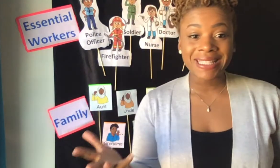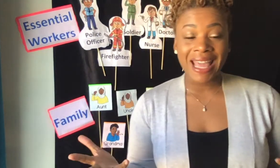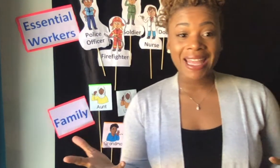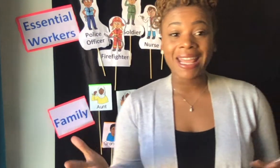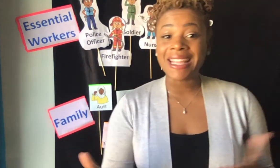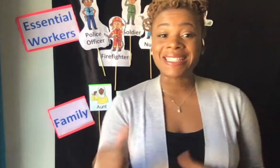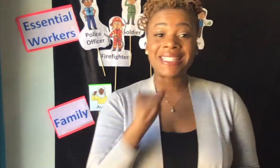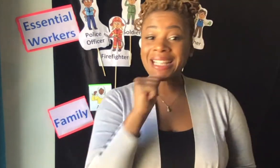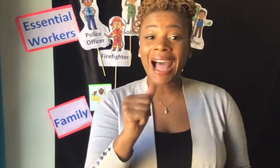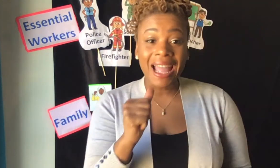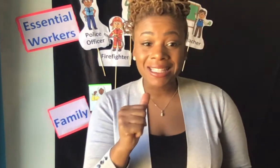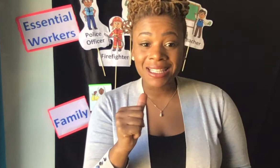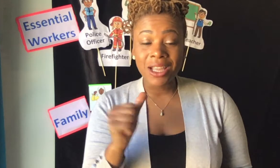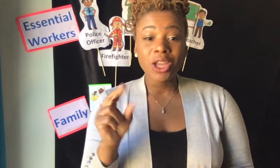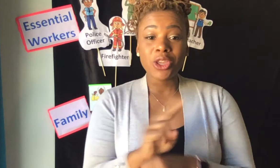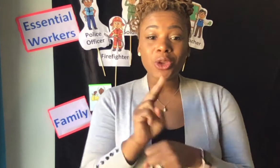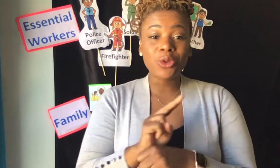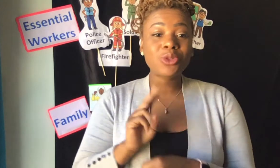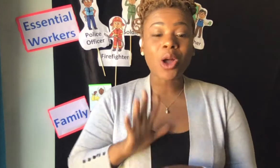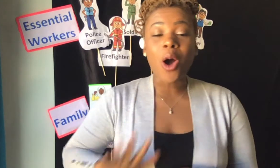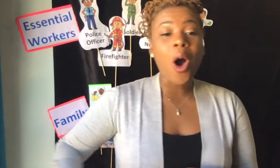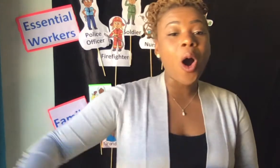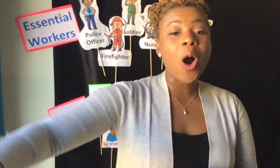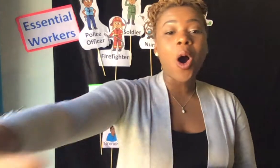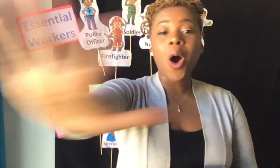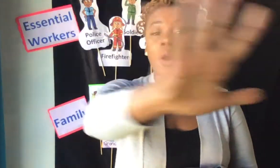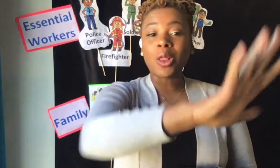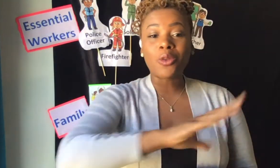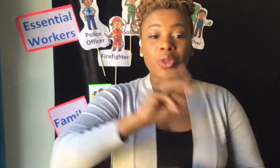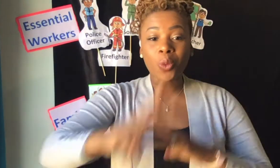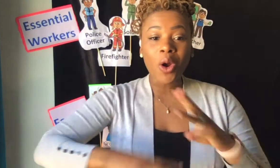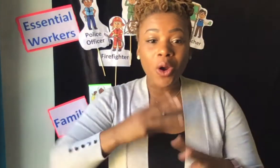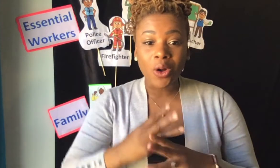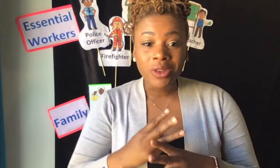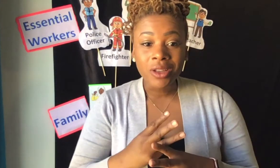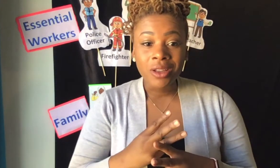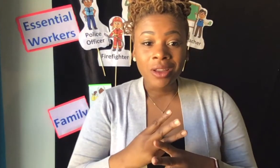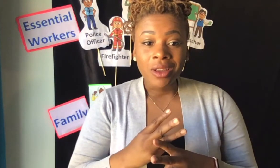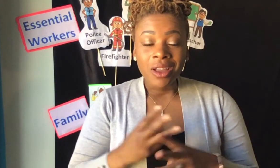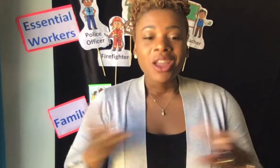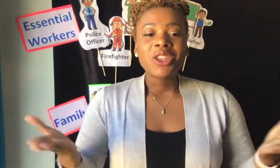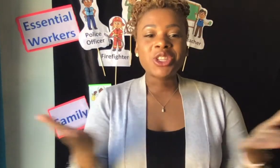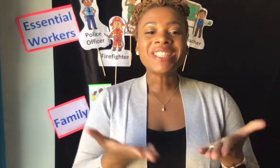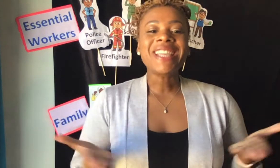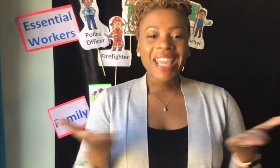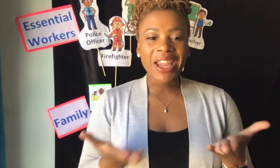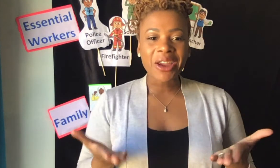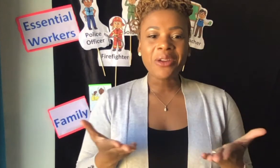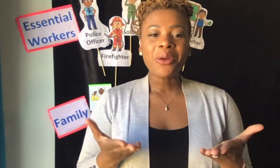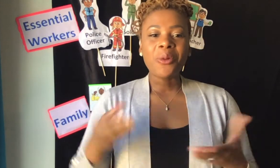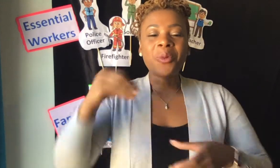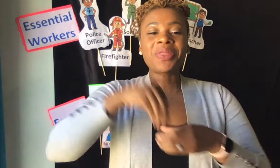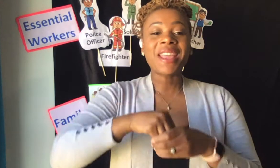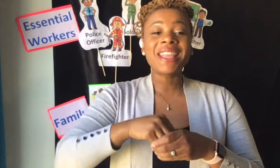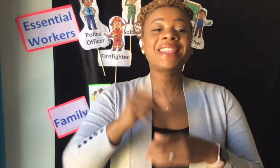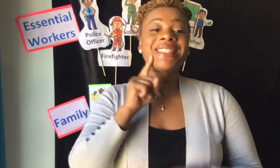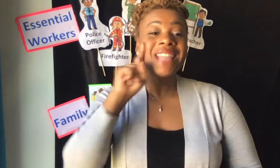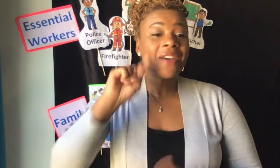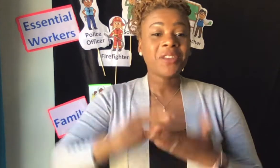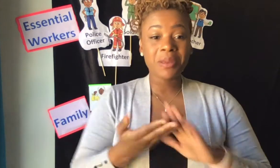that it's not used all over the world, just here within the deaf